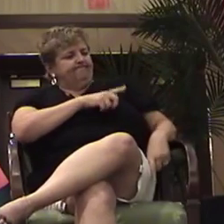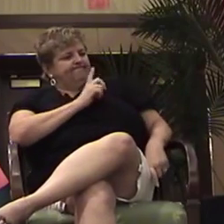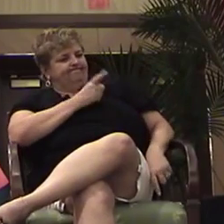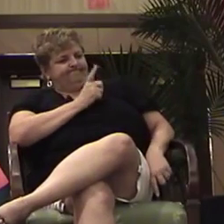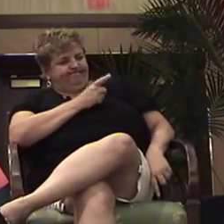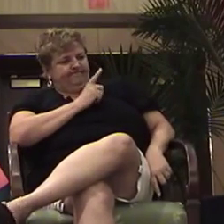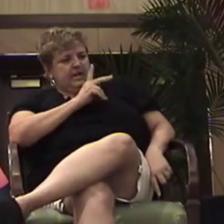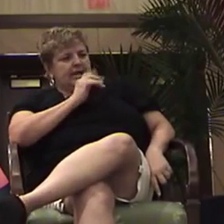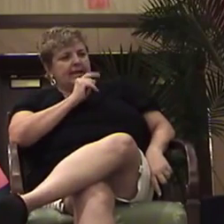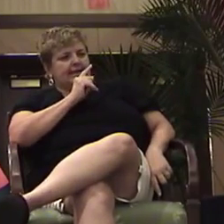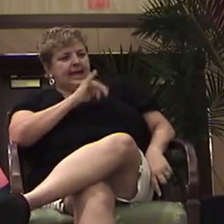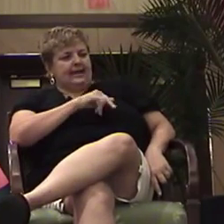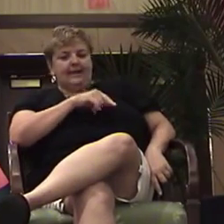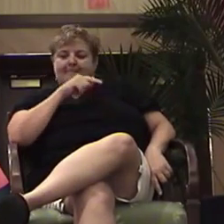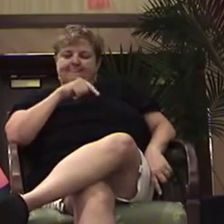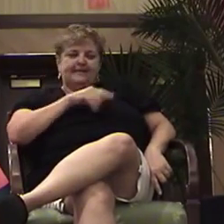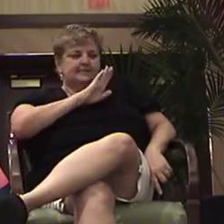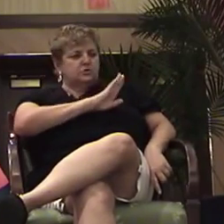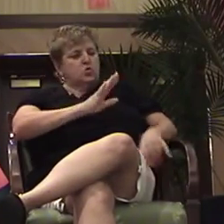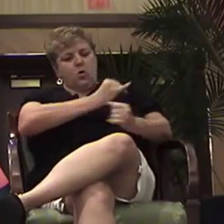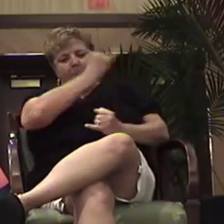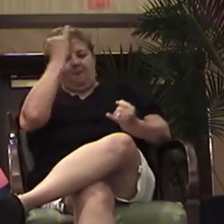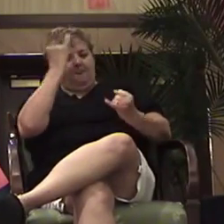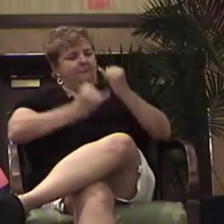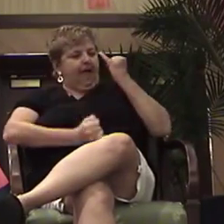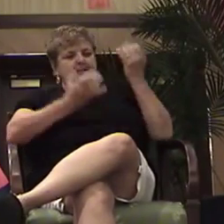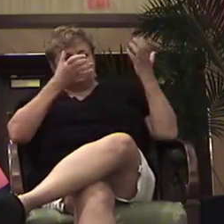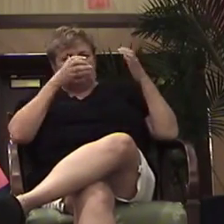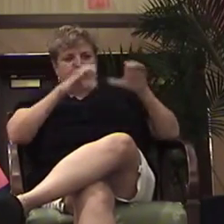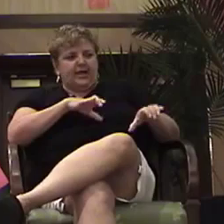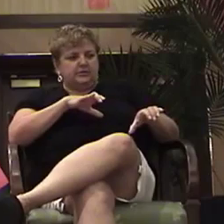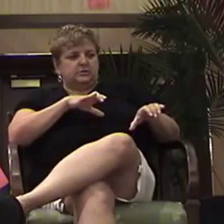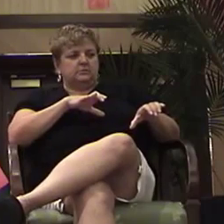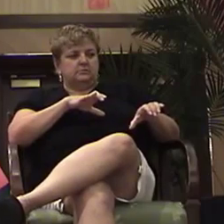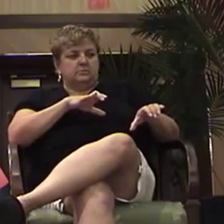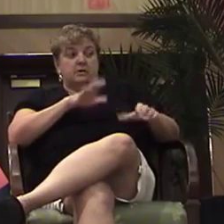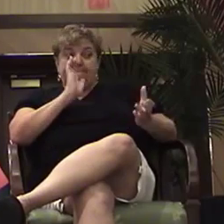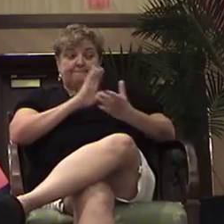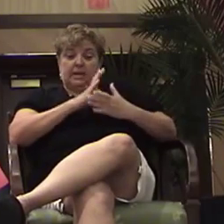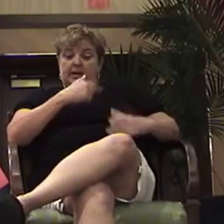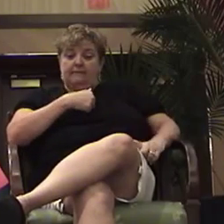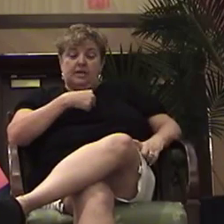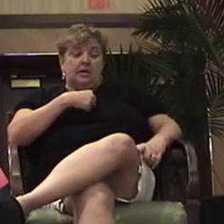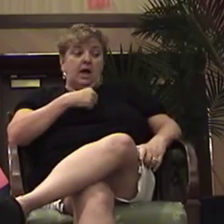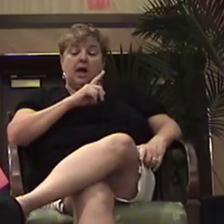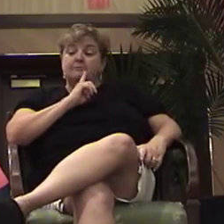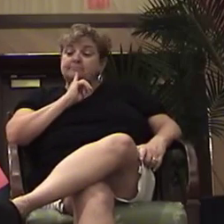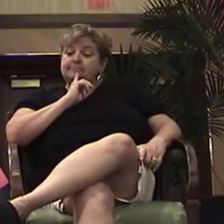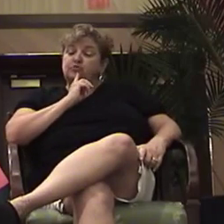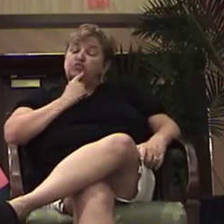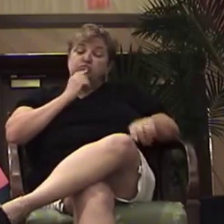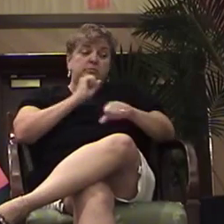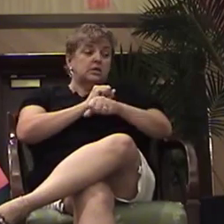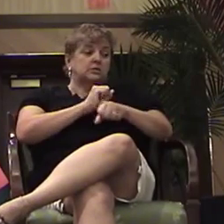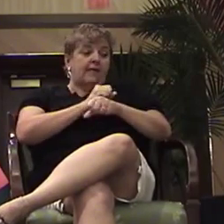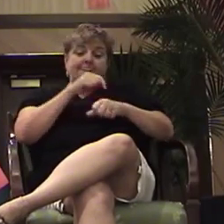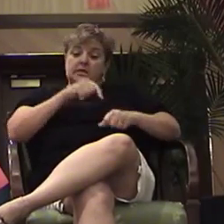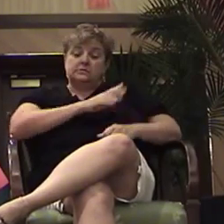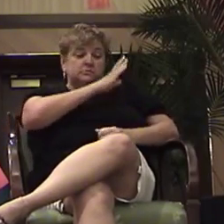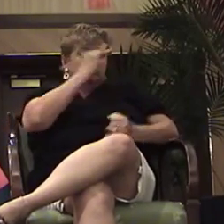this is your last chance. Believe me, it is your last chance.